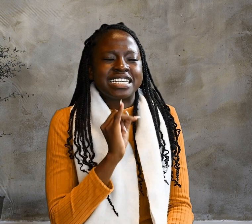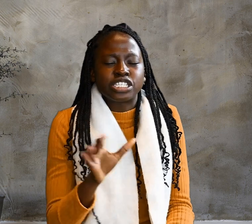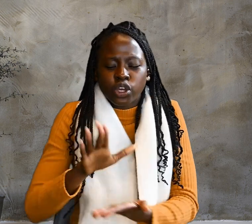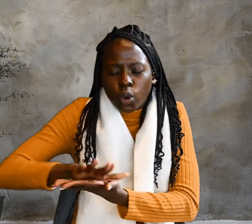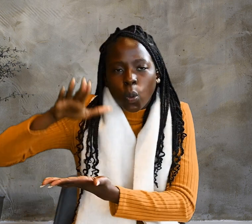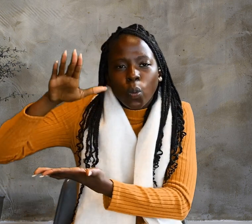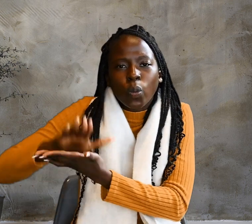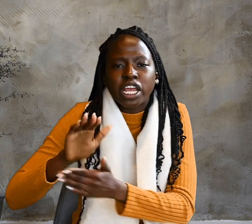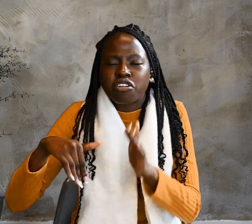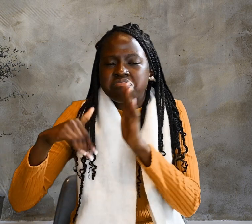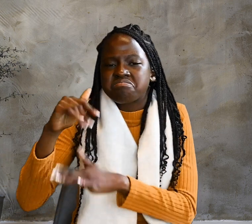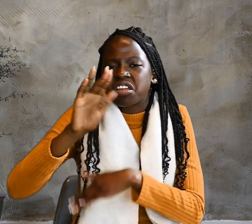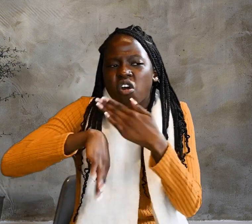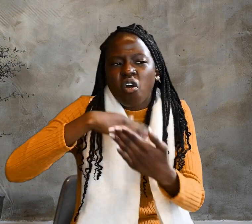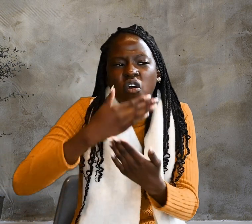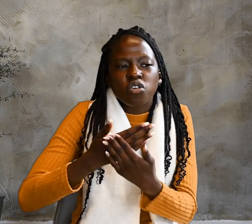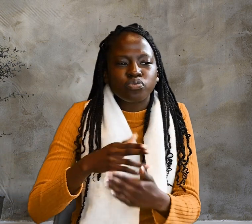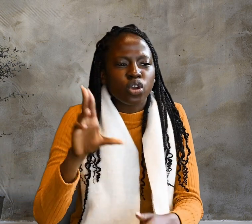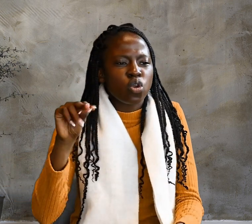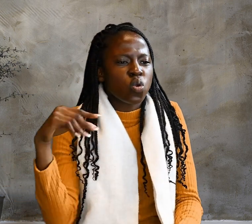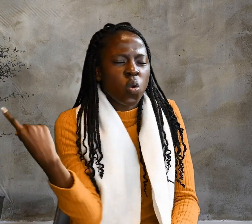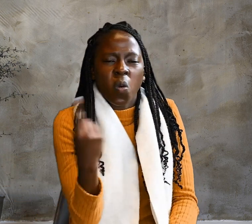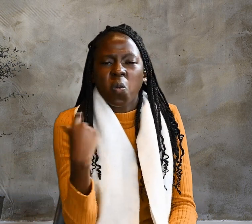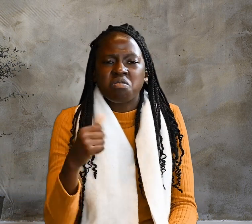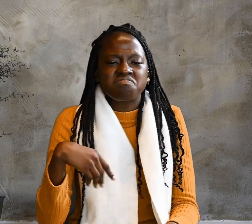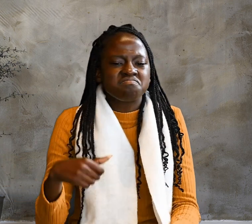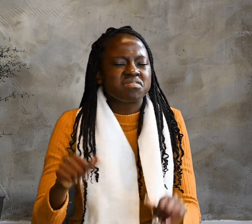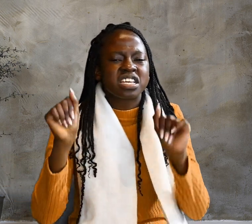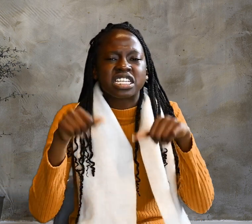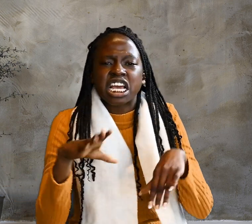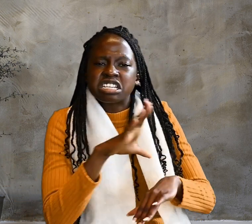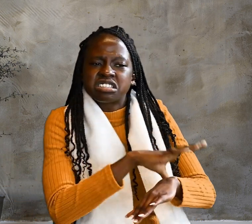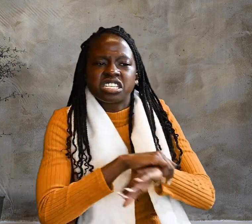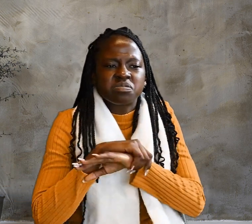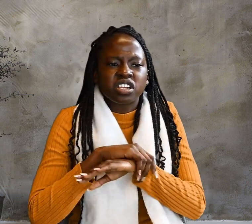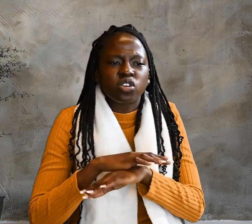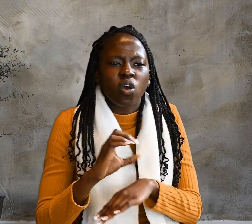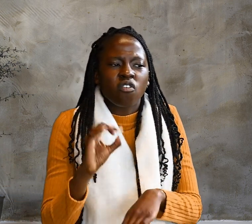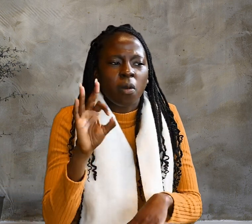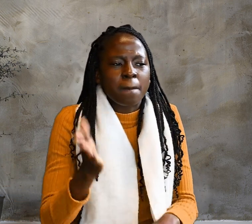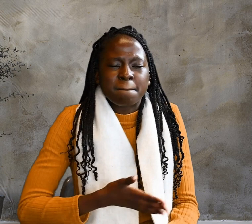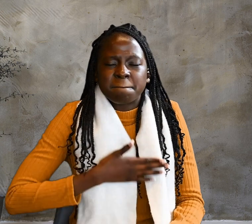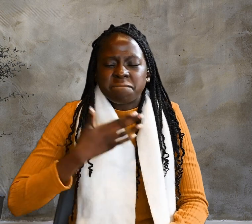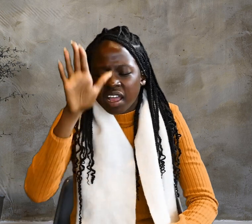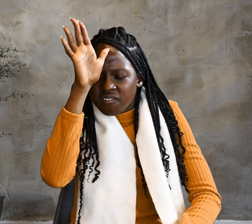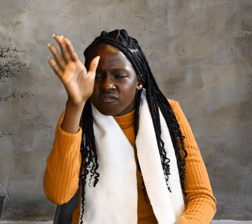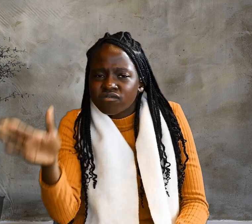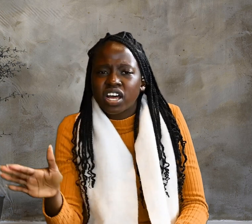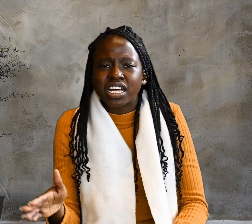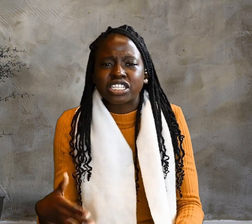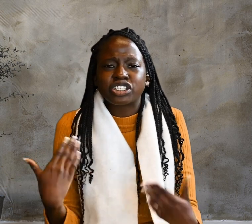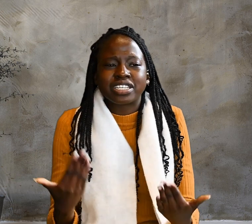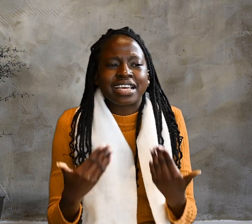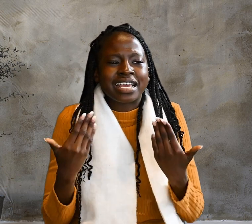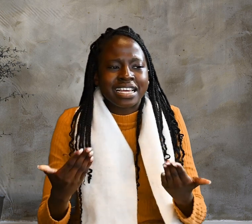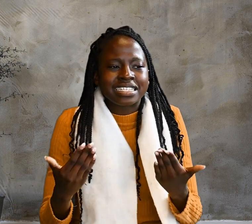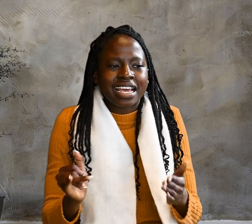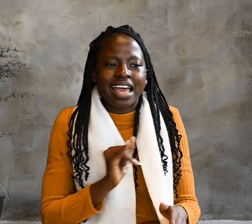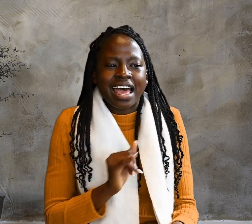all. No one can snatch them out of my Father's hand. I and